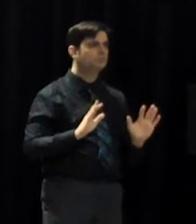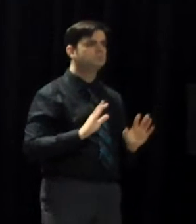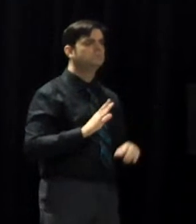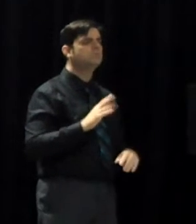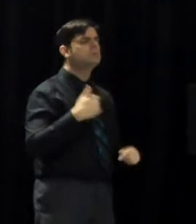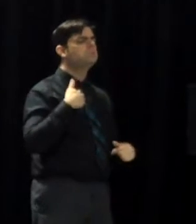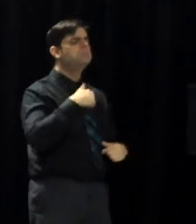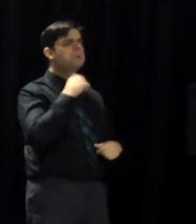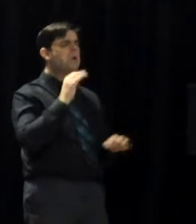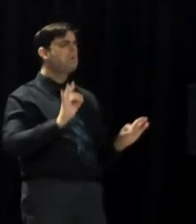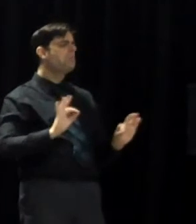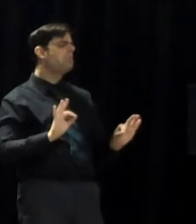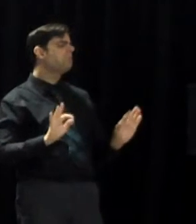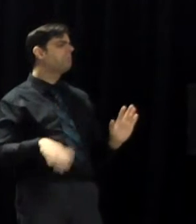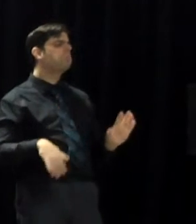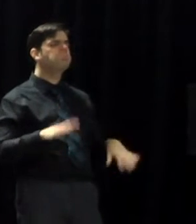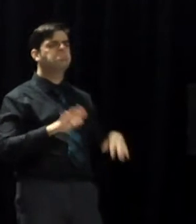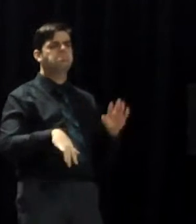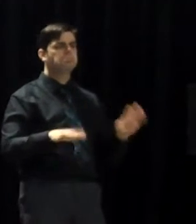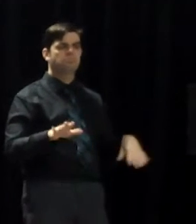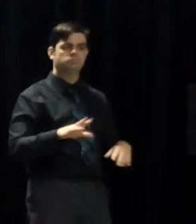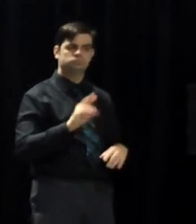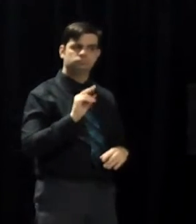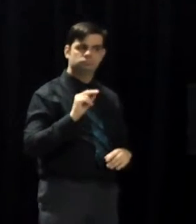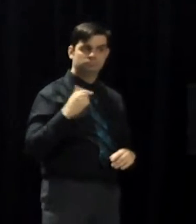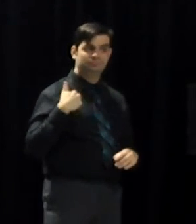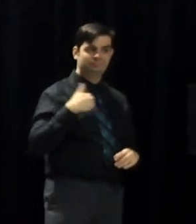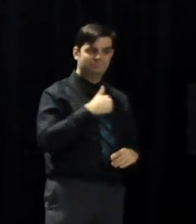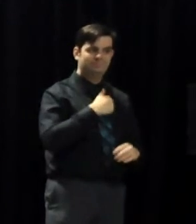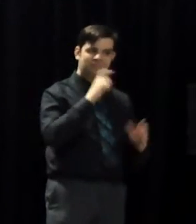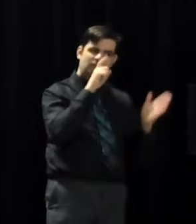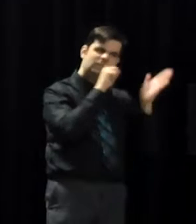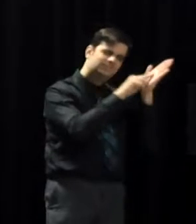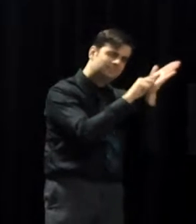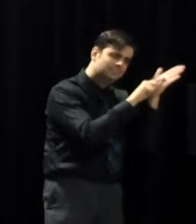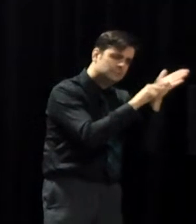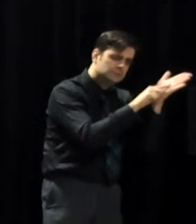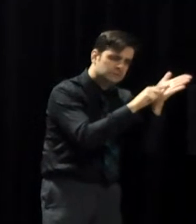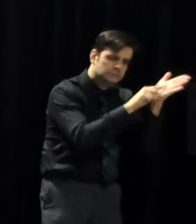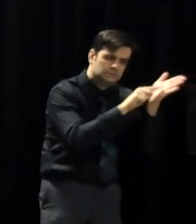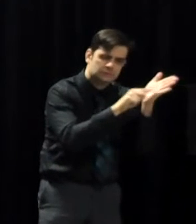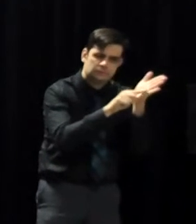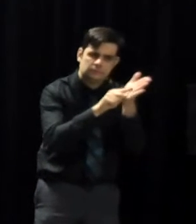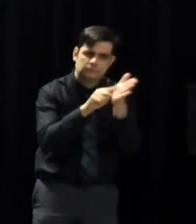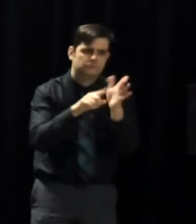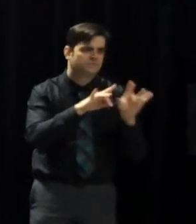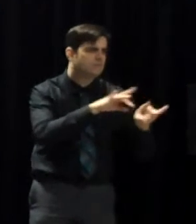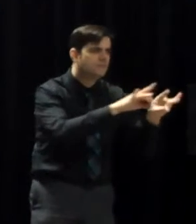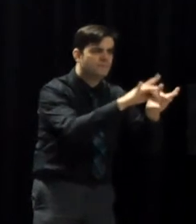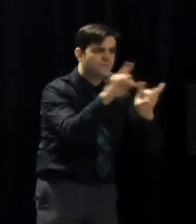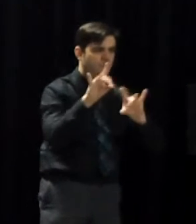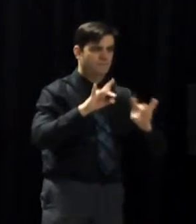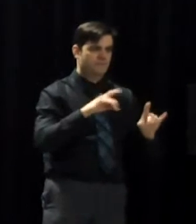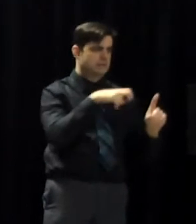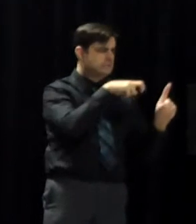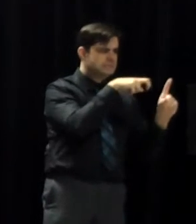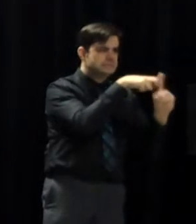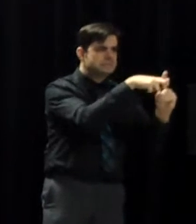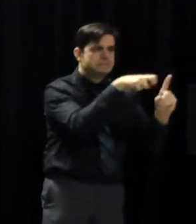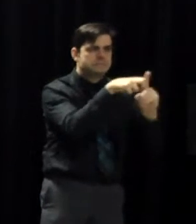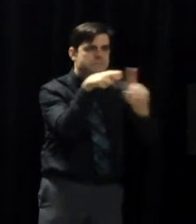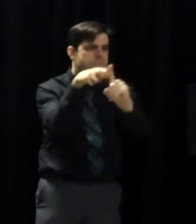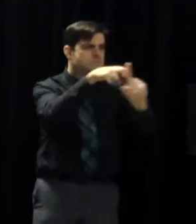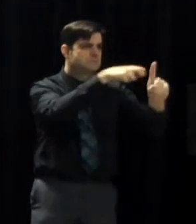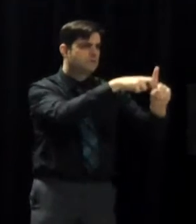to work and investigate these cases. The pressure that leaders in